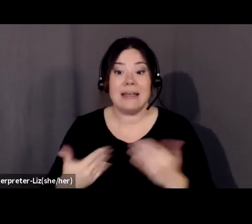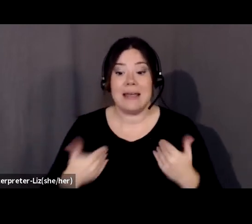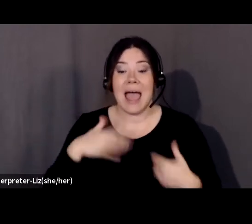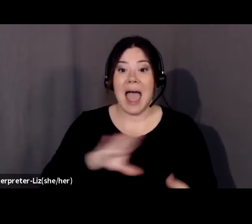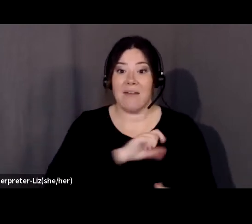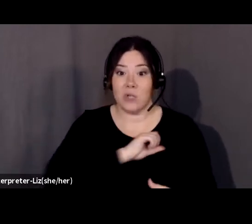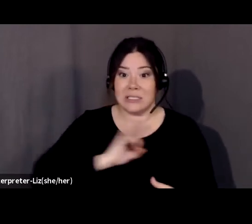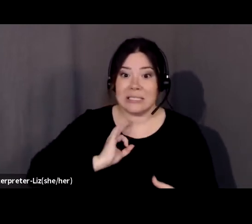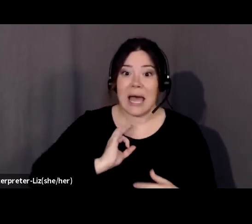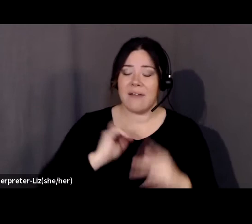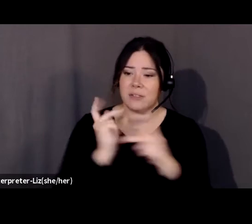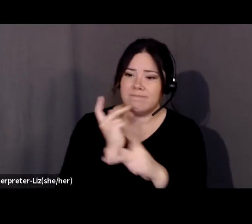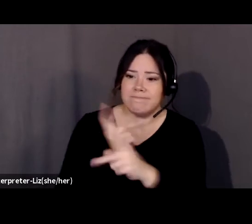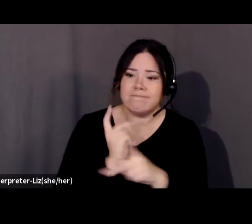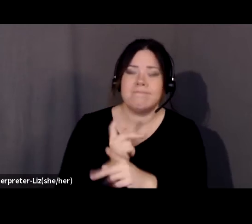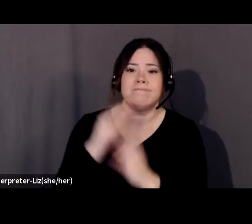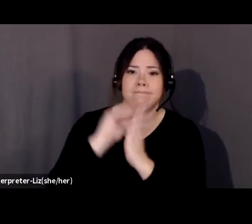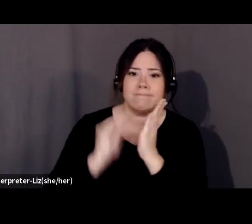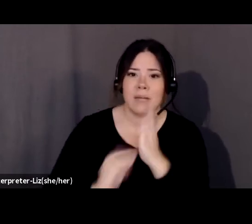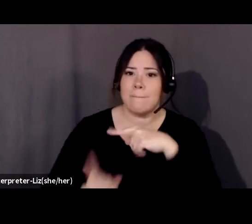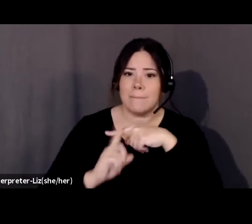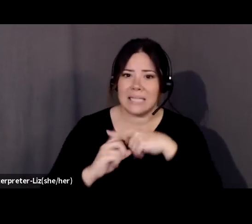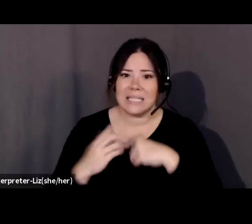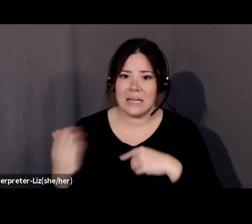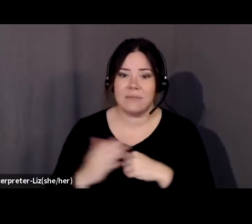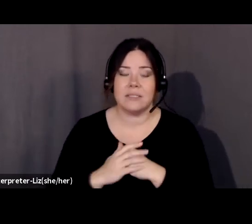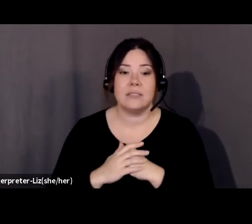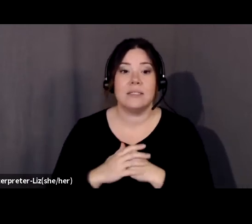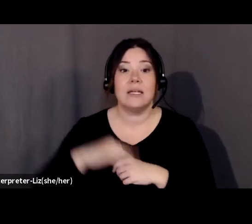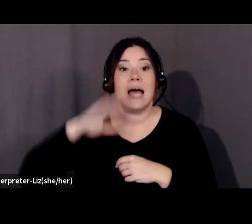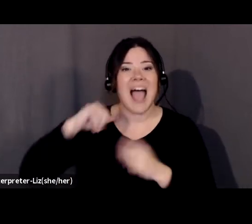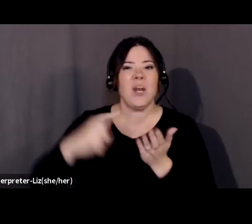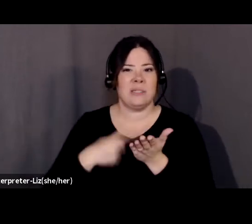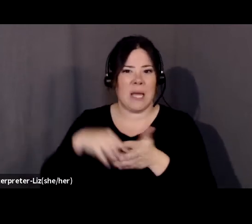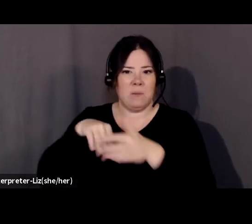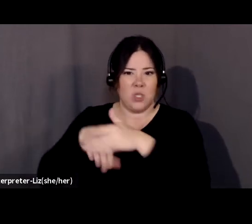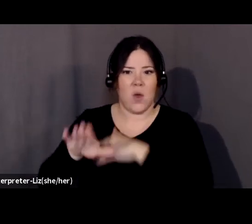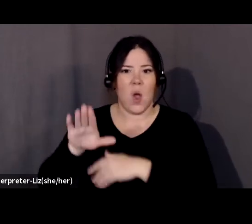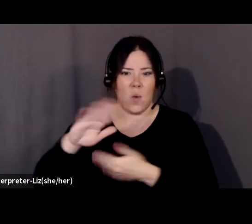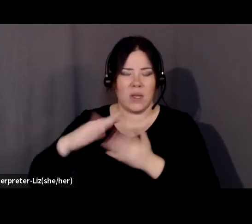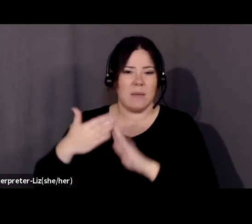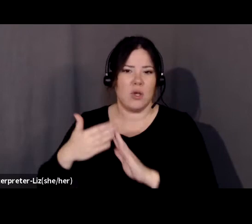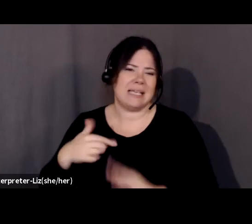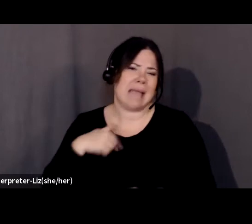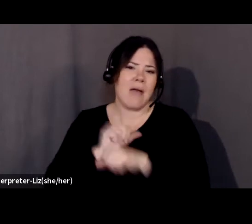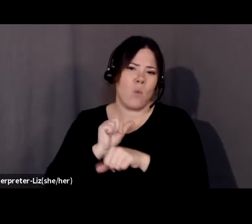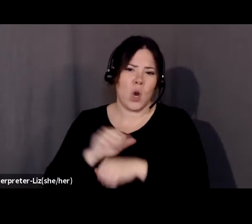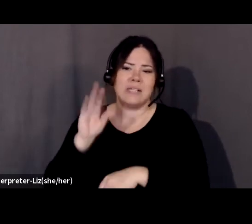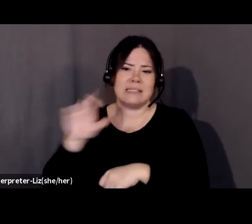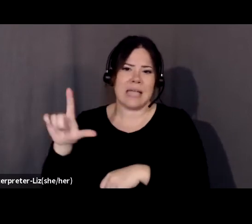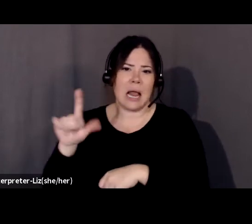positive aspects, because when you go into some communities, and I know I've worked at the CIL for 17 years,